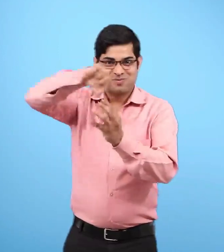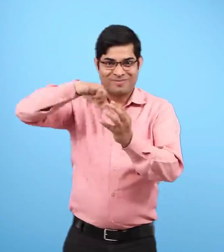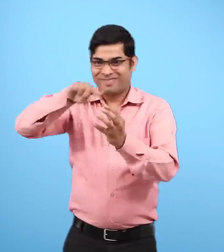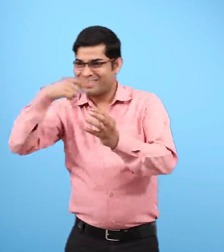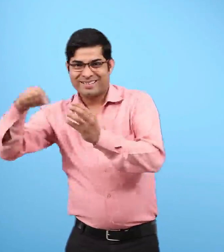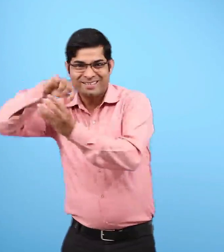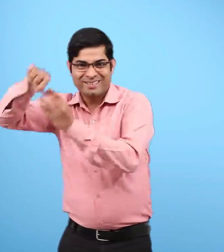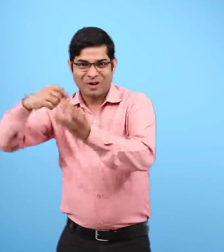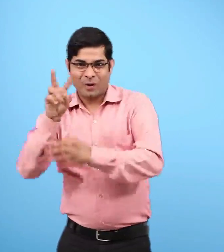thread spools.